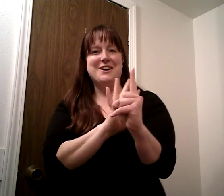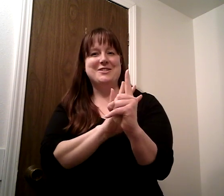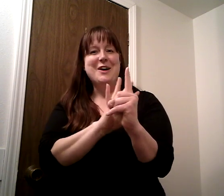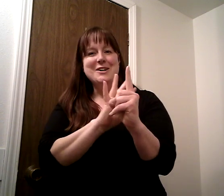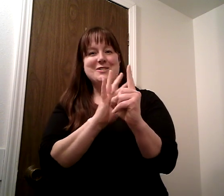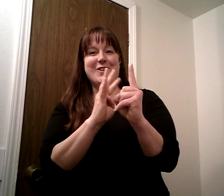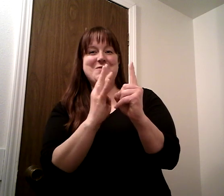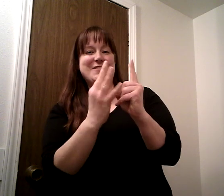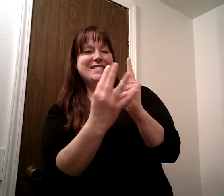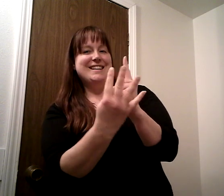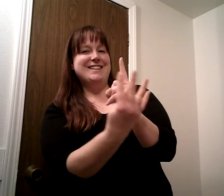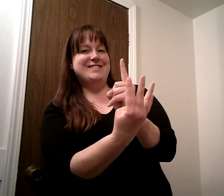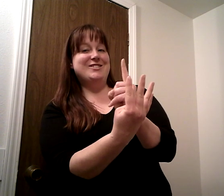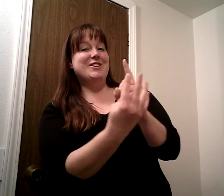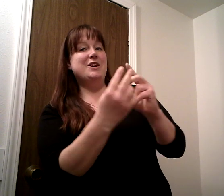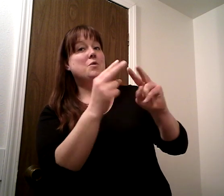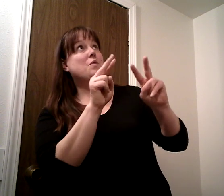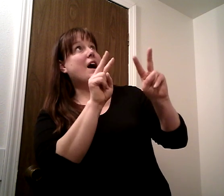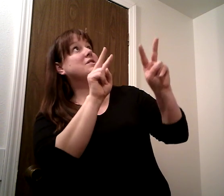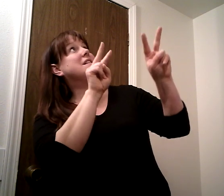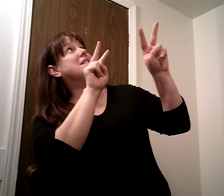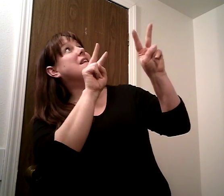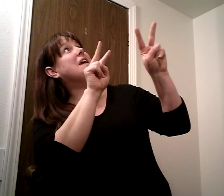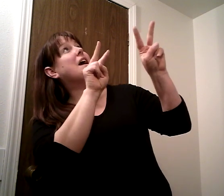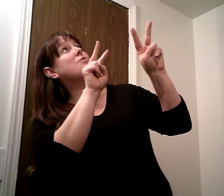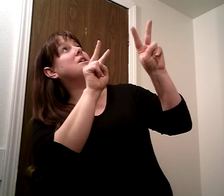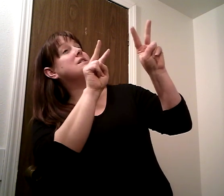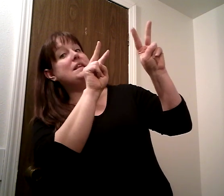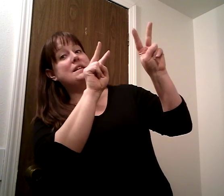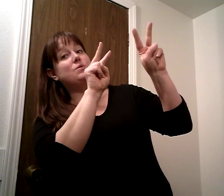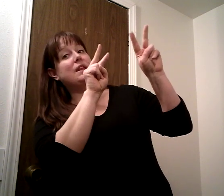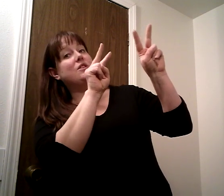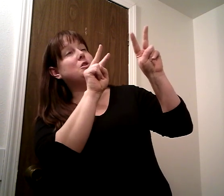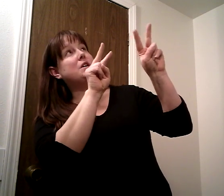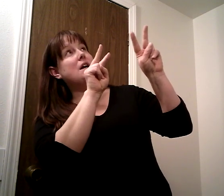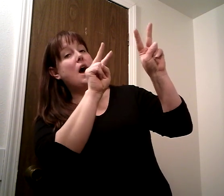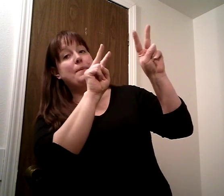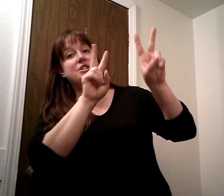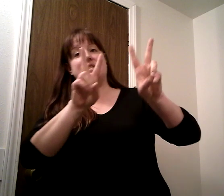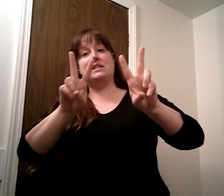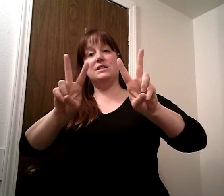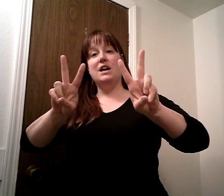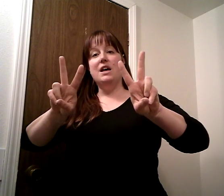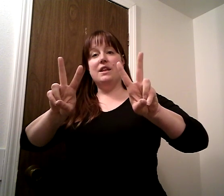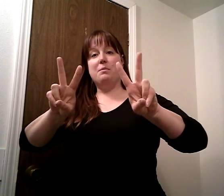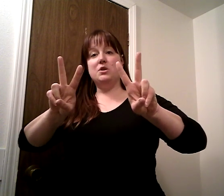classifiers. So stood round his knee, and we're going to sign this one like they're looking up at Jesus. It's the number